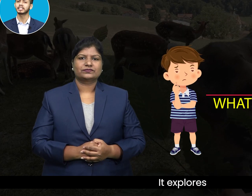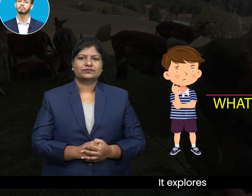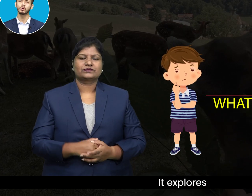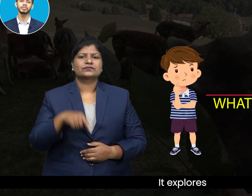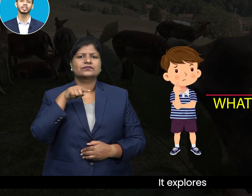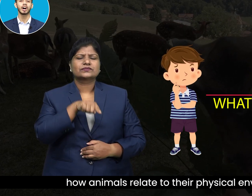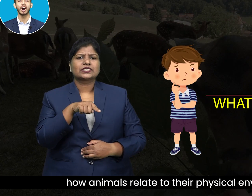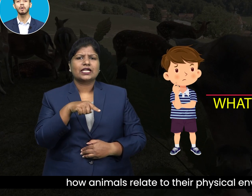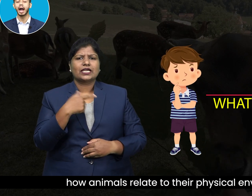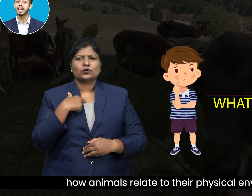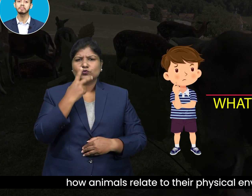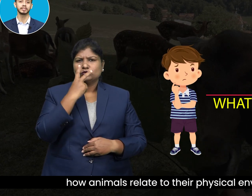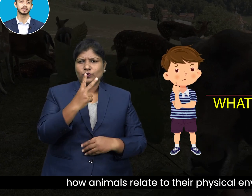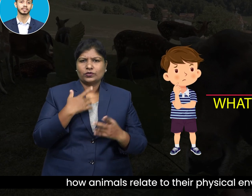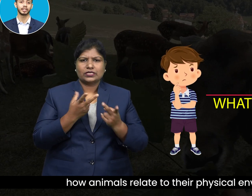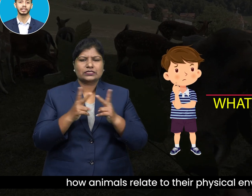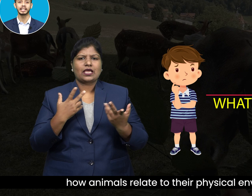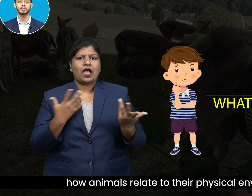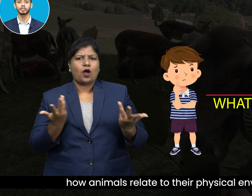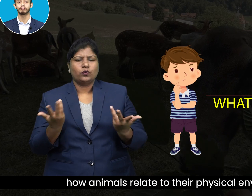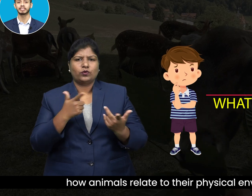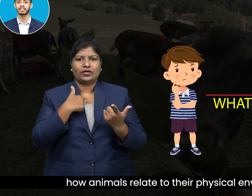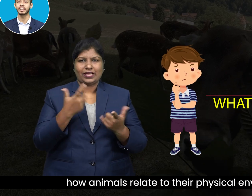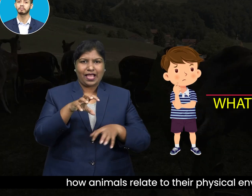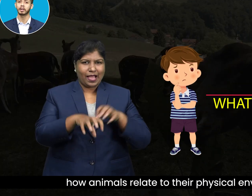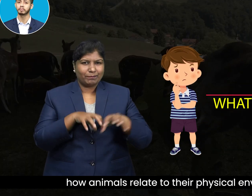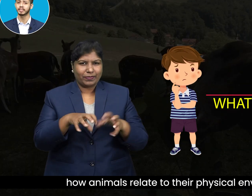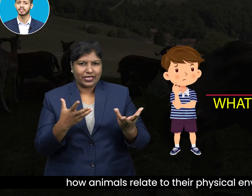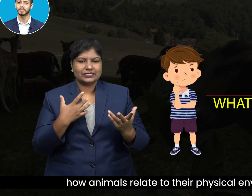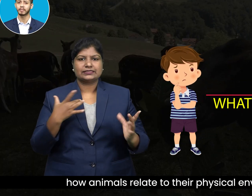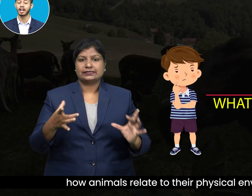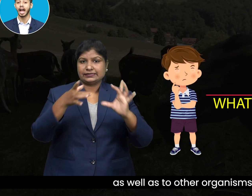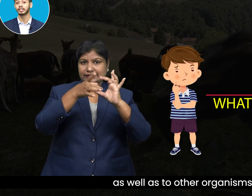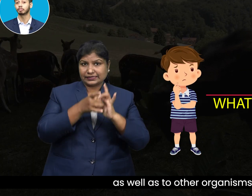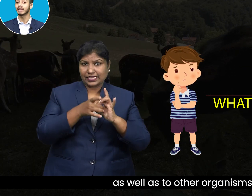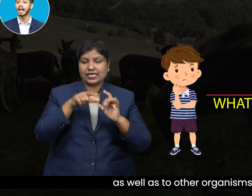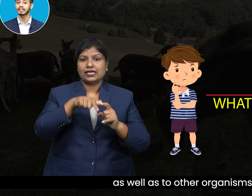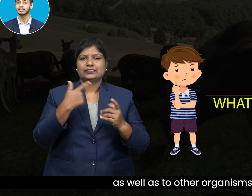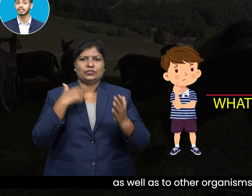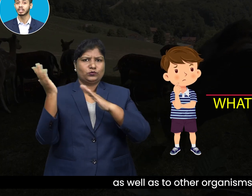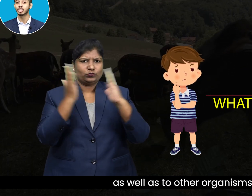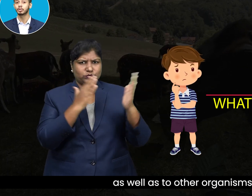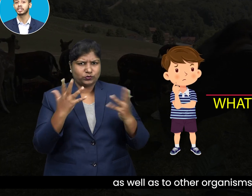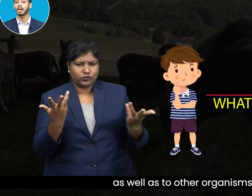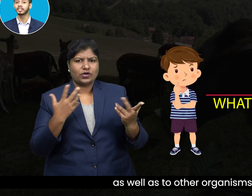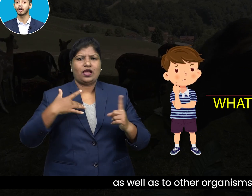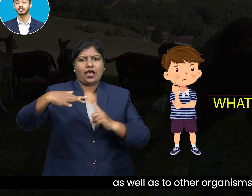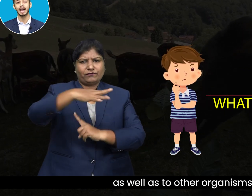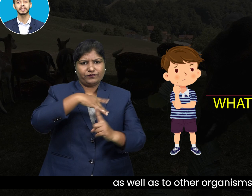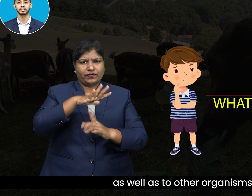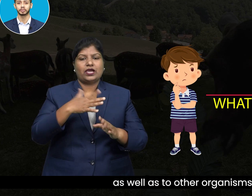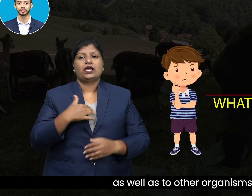It explores how animals relate to their physical environment as well as to the